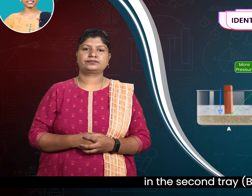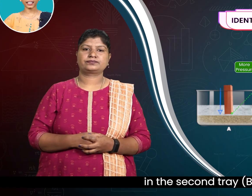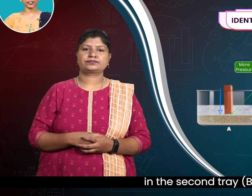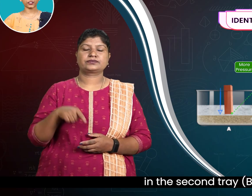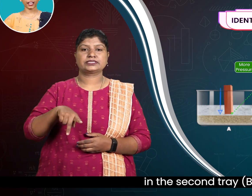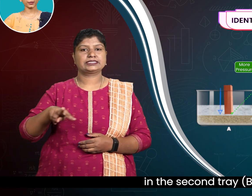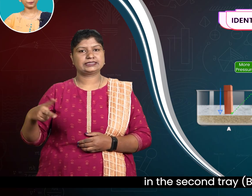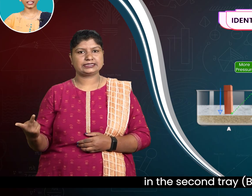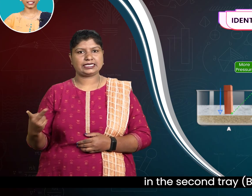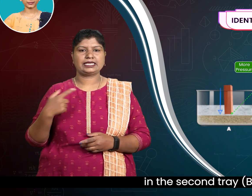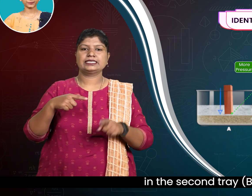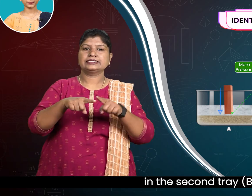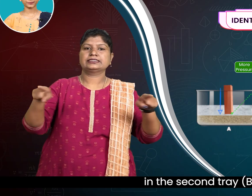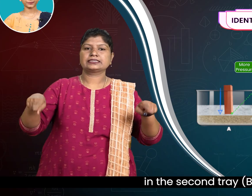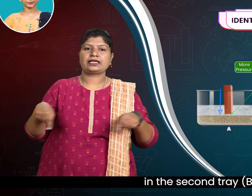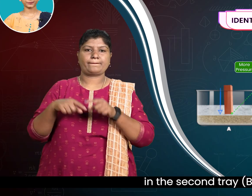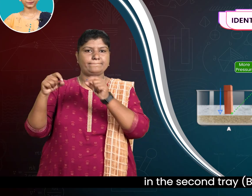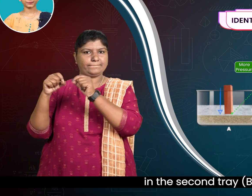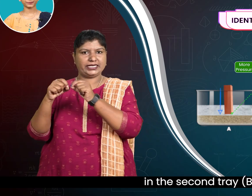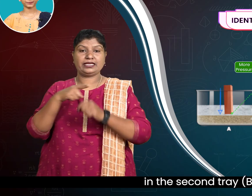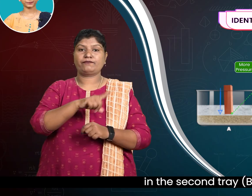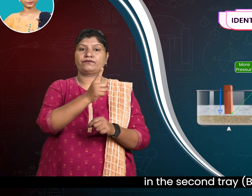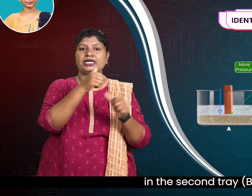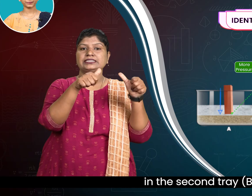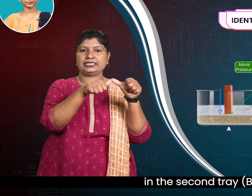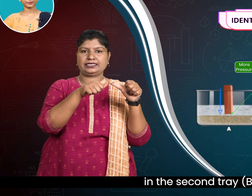in the second tray, B.